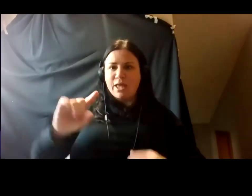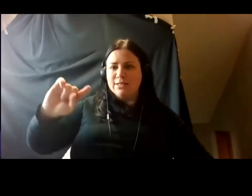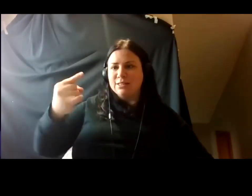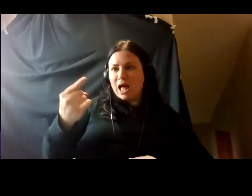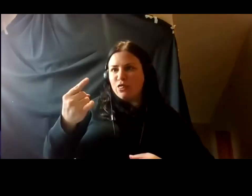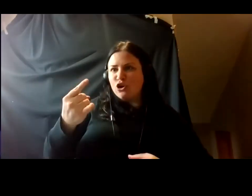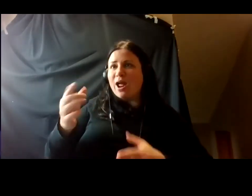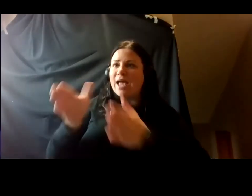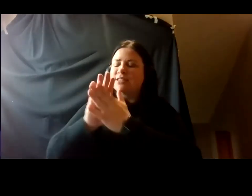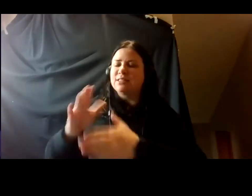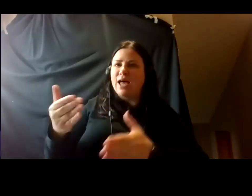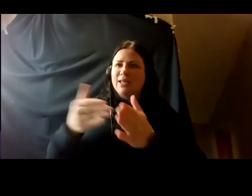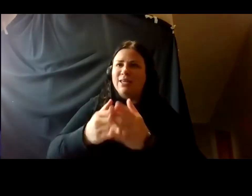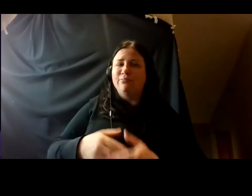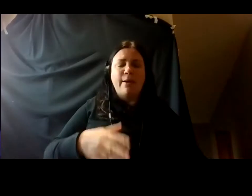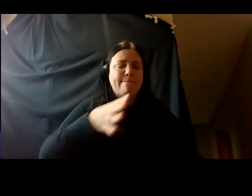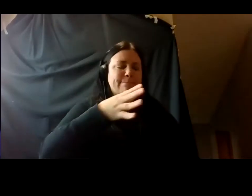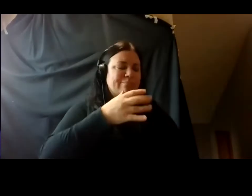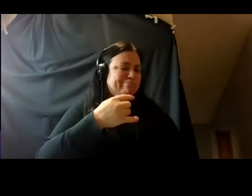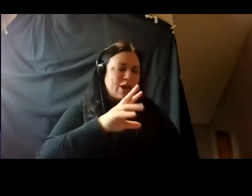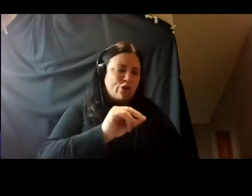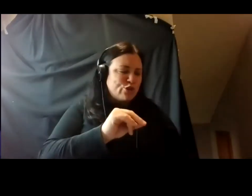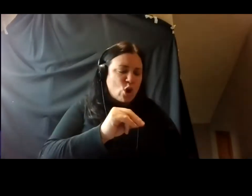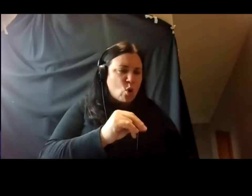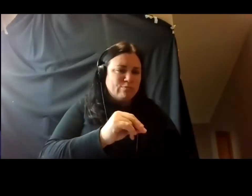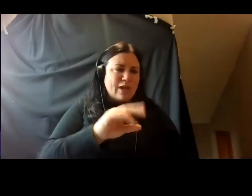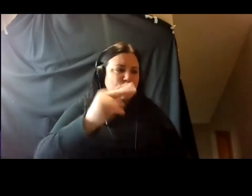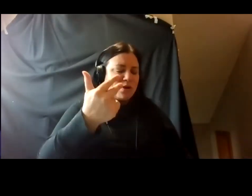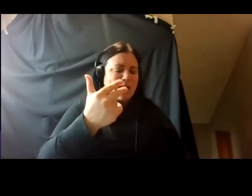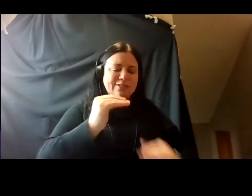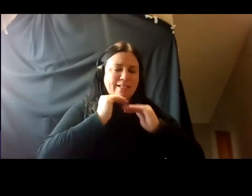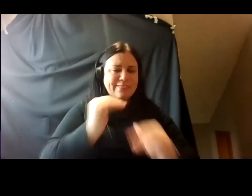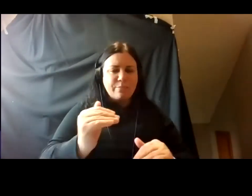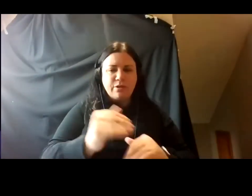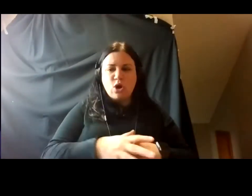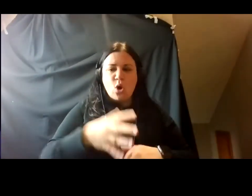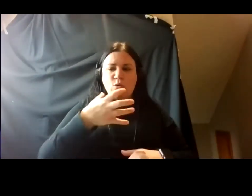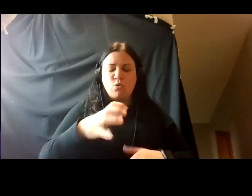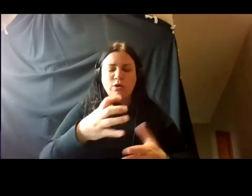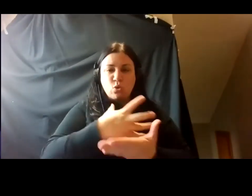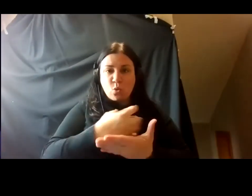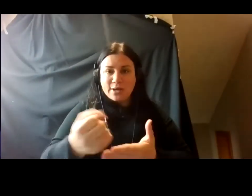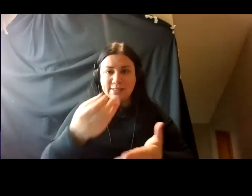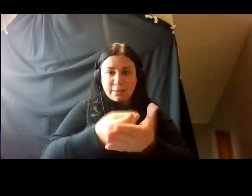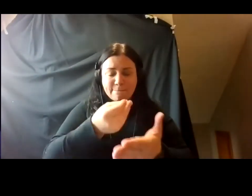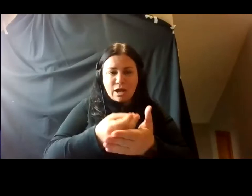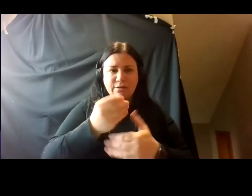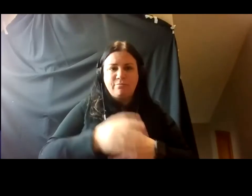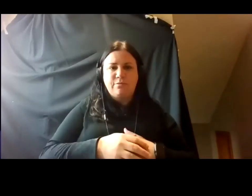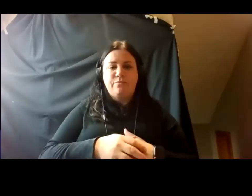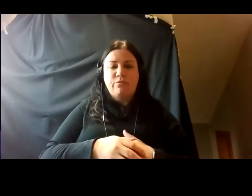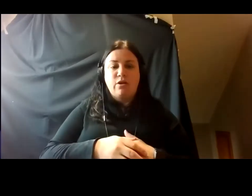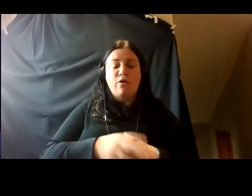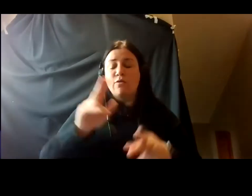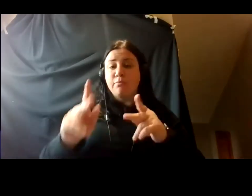no, that's it, $3. That's my limit. We're going to move on. She doesn't want to waste all her money me trying to win a Mighty Mouse. But for what those people